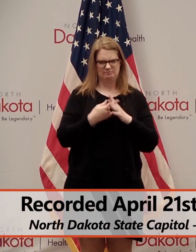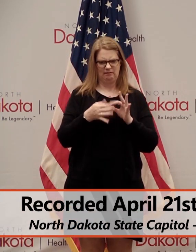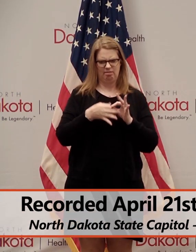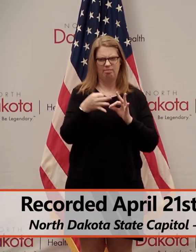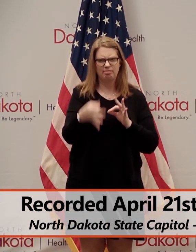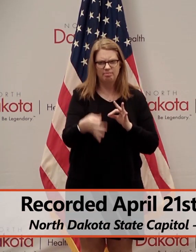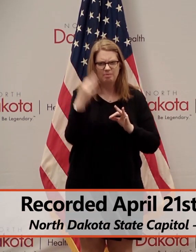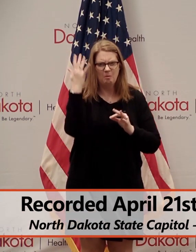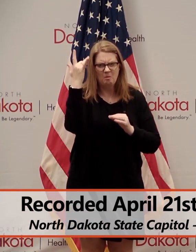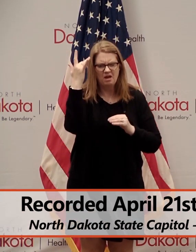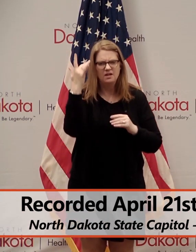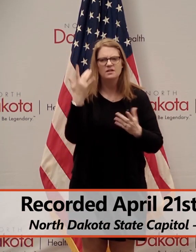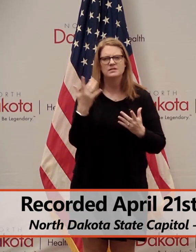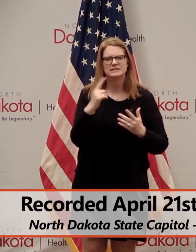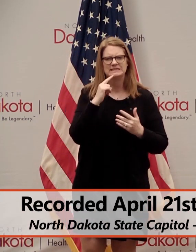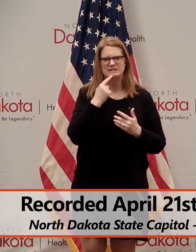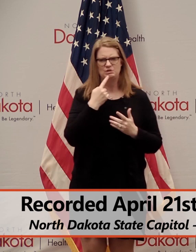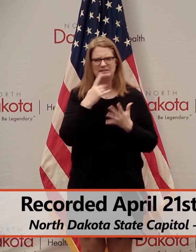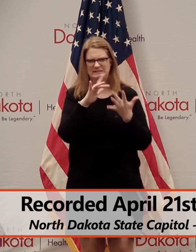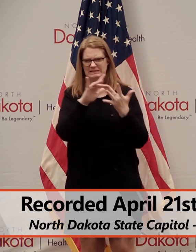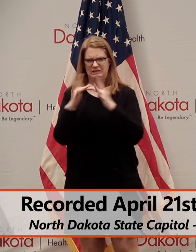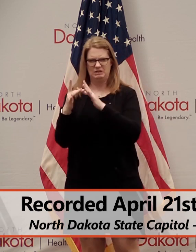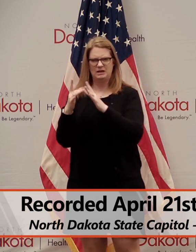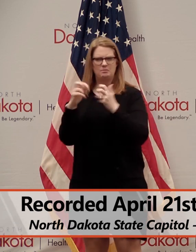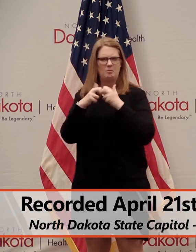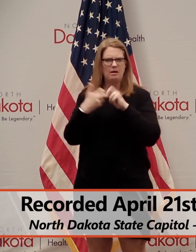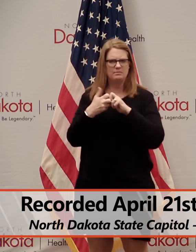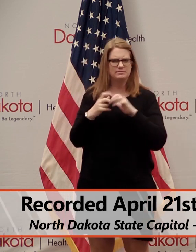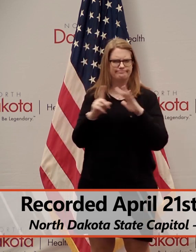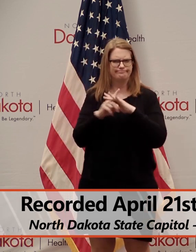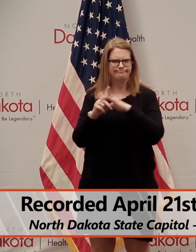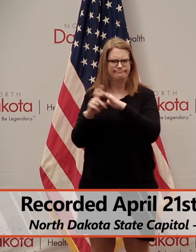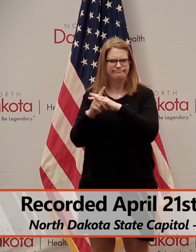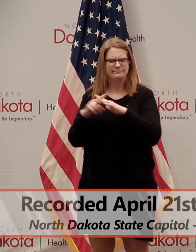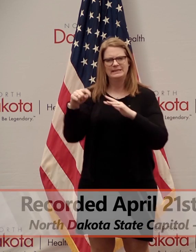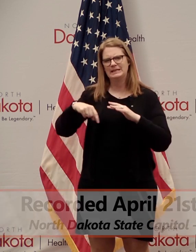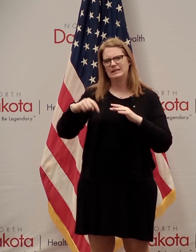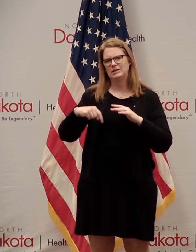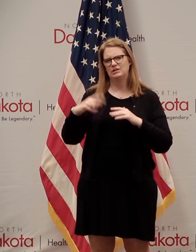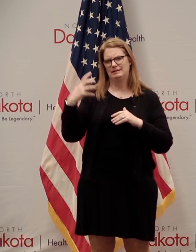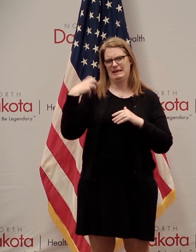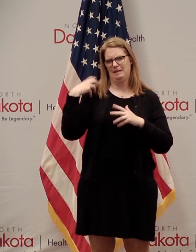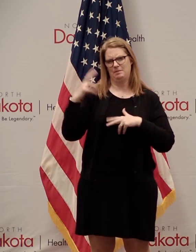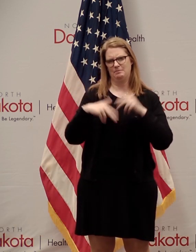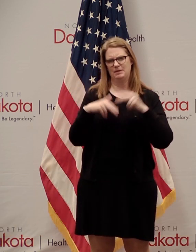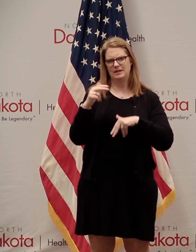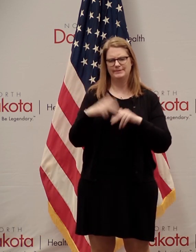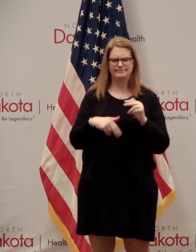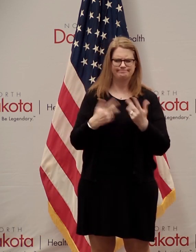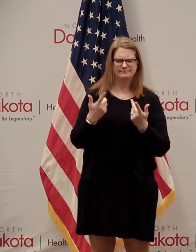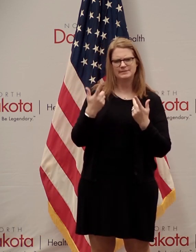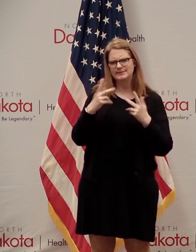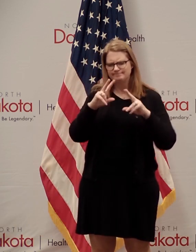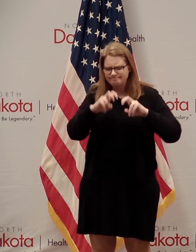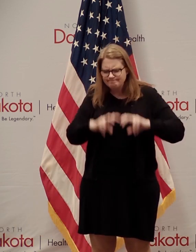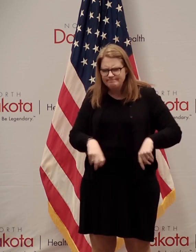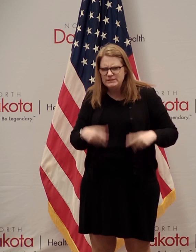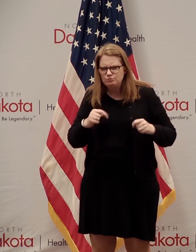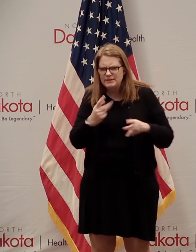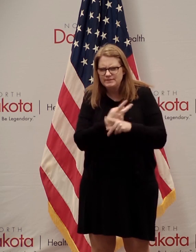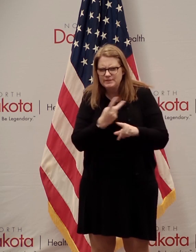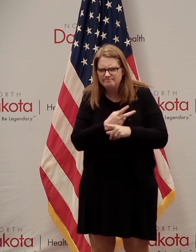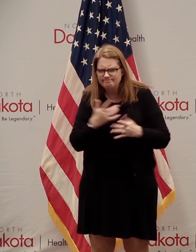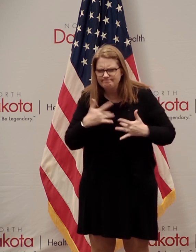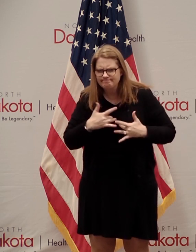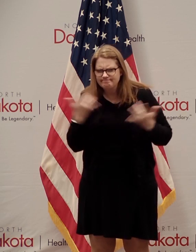was some serious internet issues here in the Capitol. Those are being investigated. Hopefully